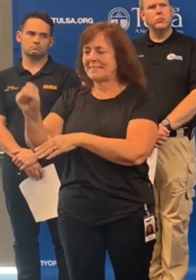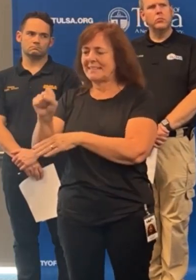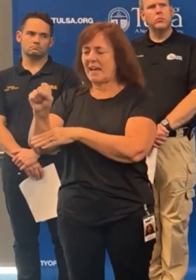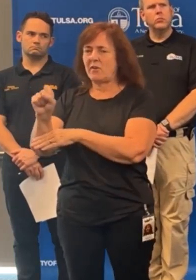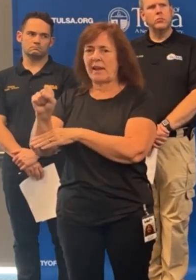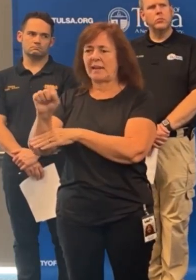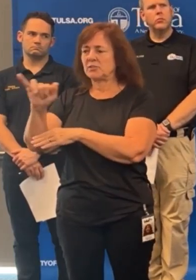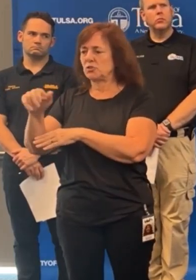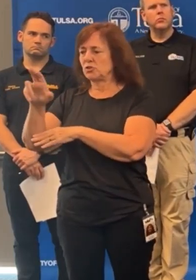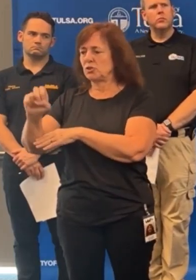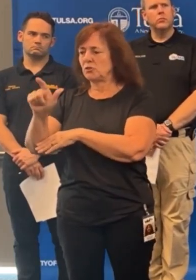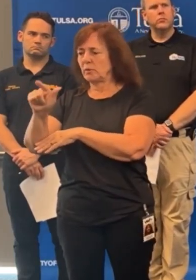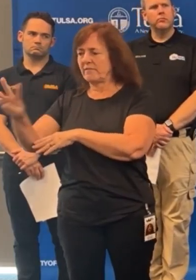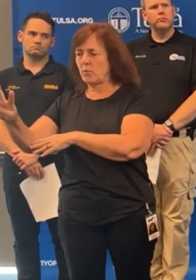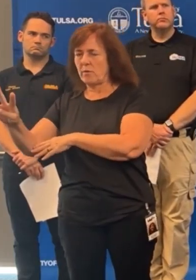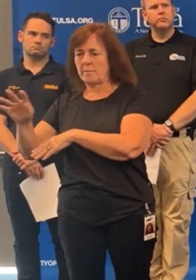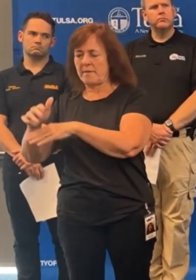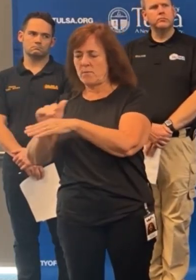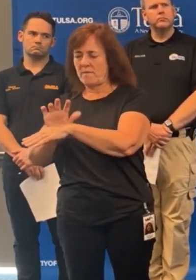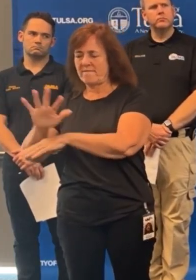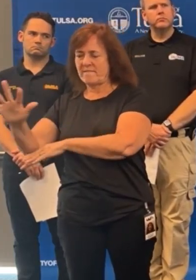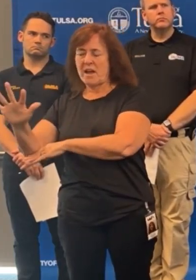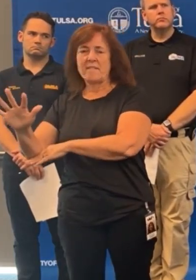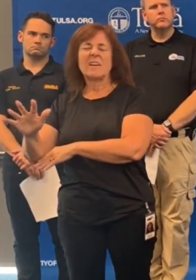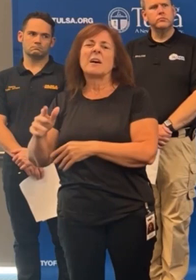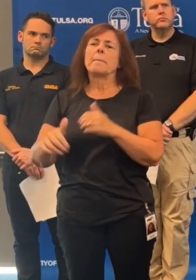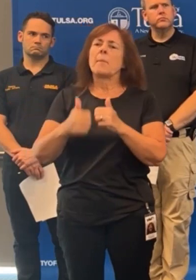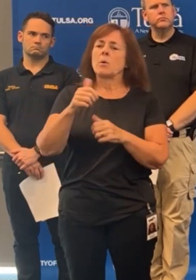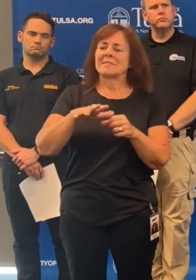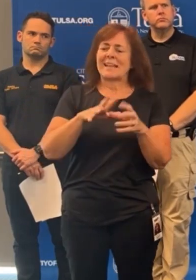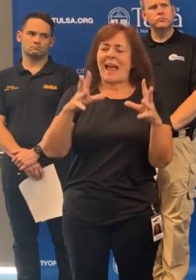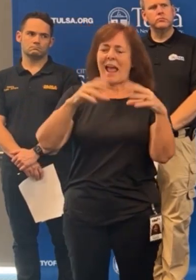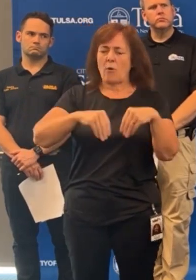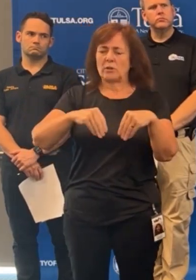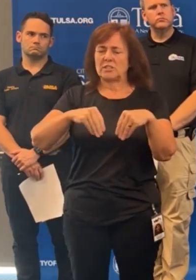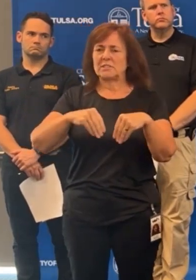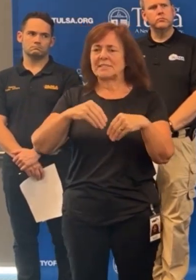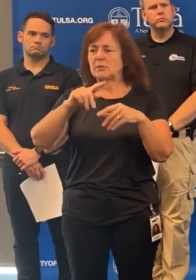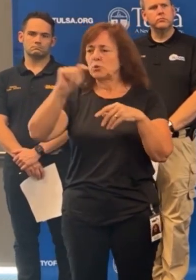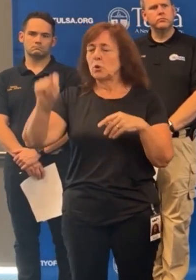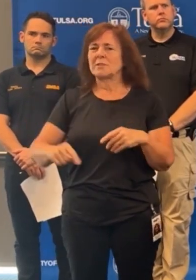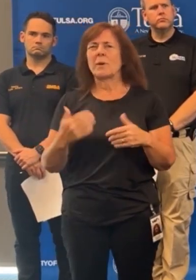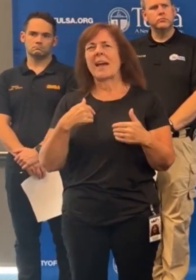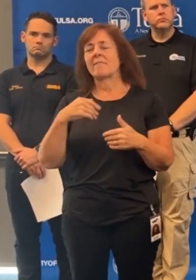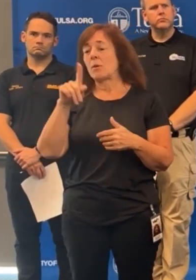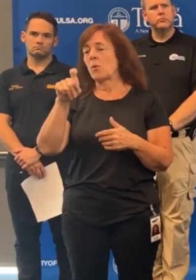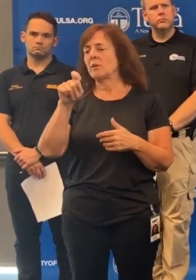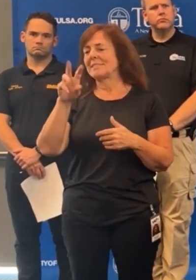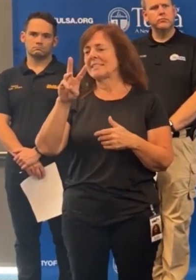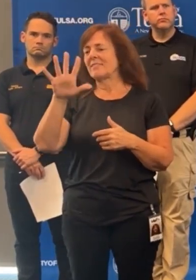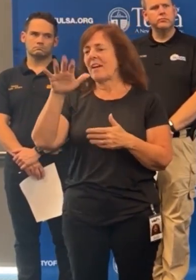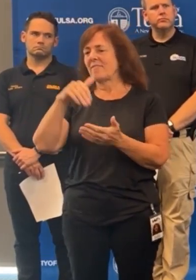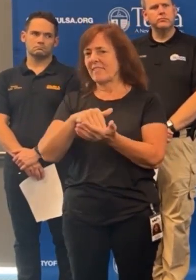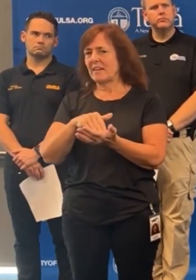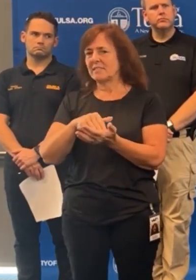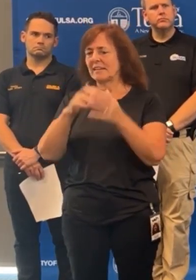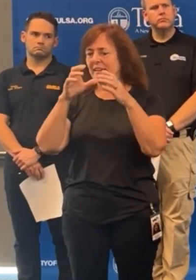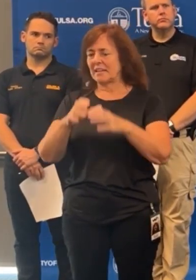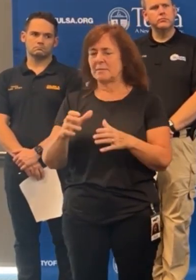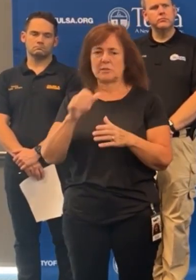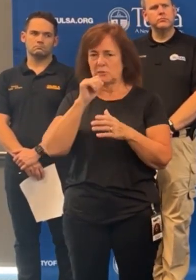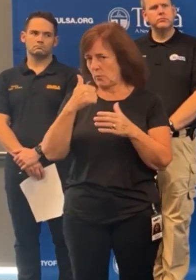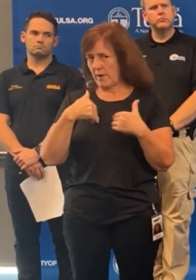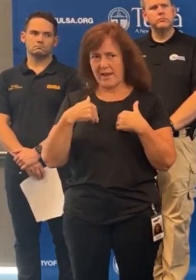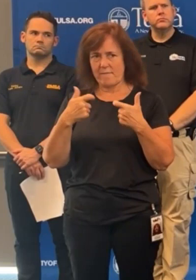24th. Outages are concentrated in the Tulsa area, and approximately 165,000 customers remain without